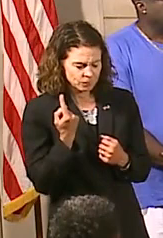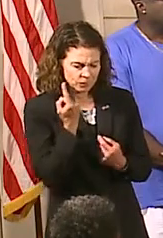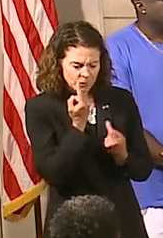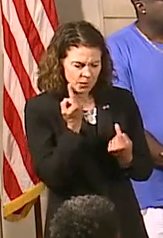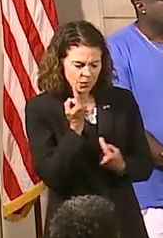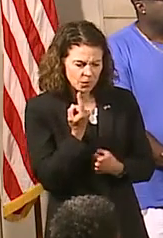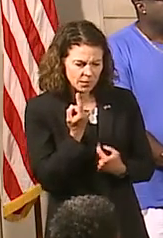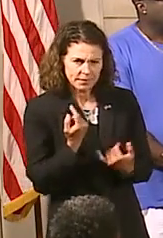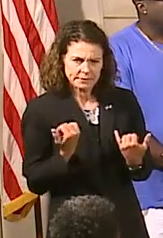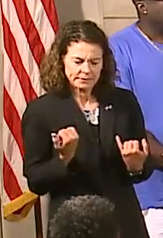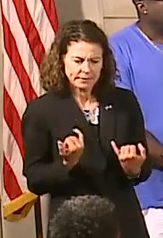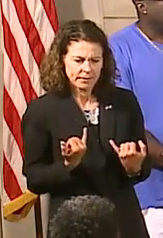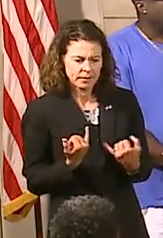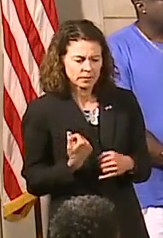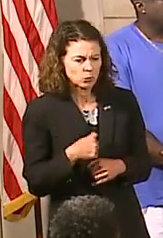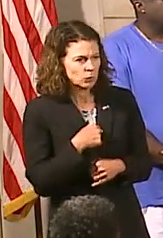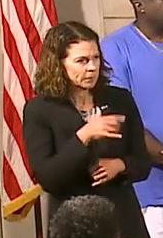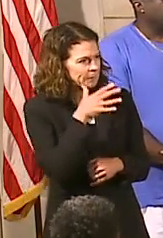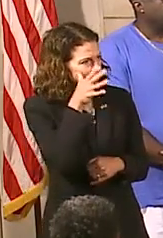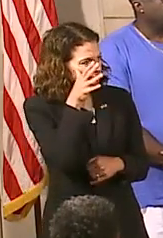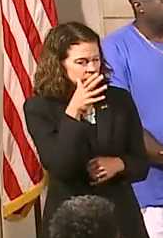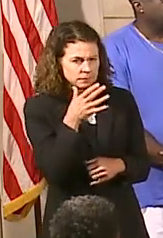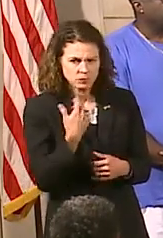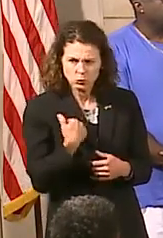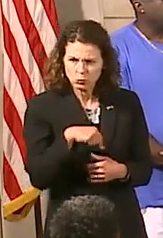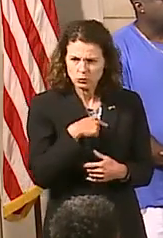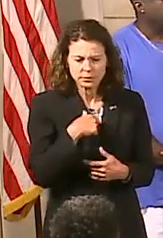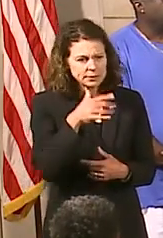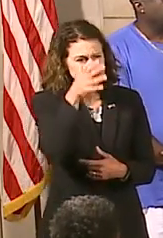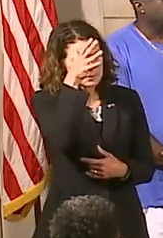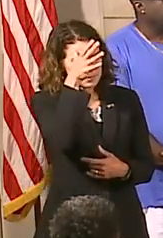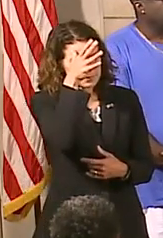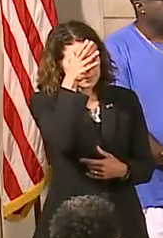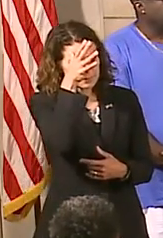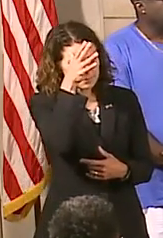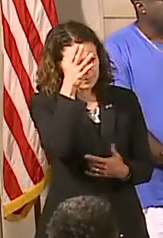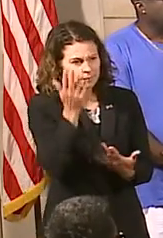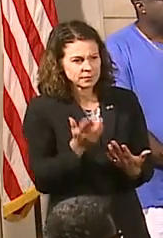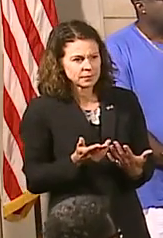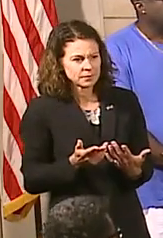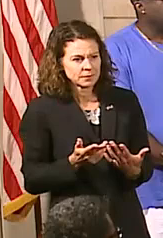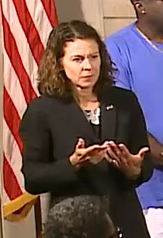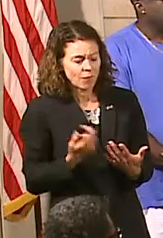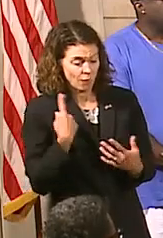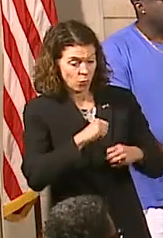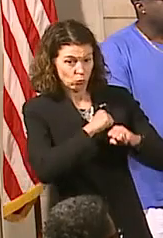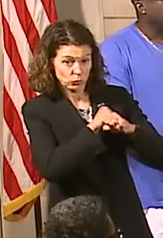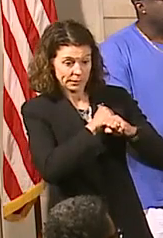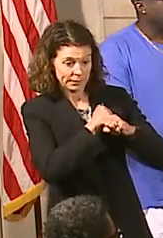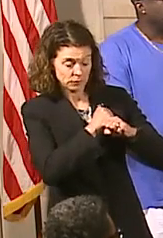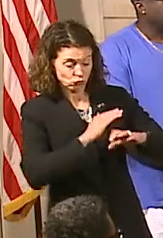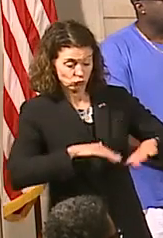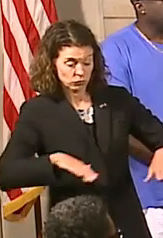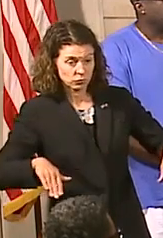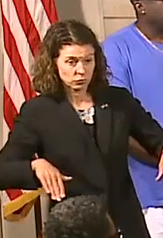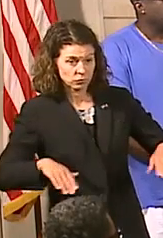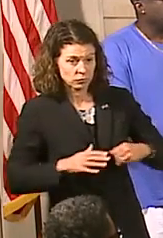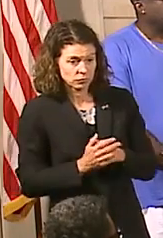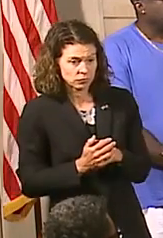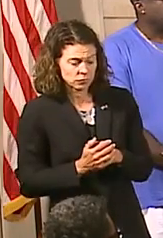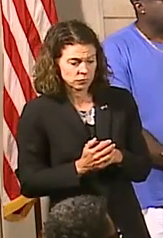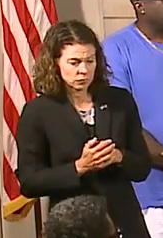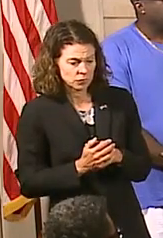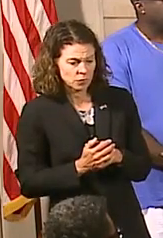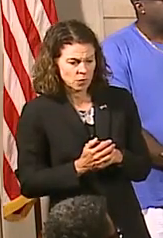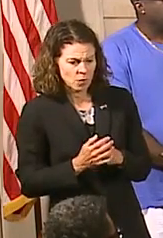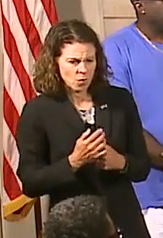as parents, as dads, get challenged to protect our kids, to protect our kids from what made us